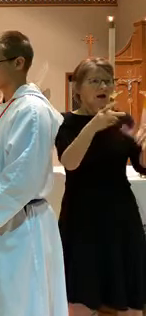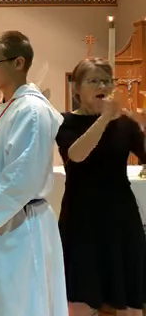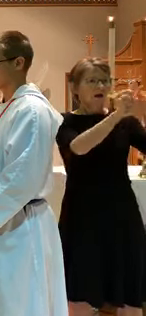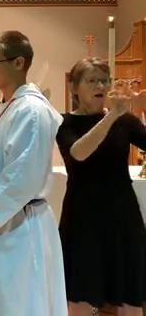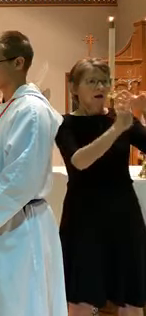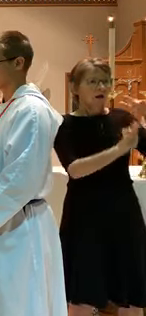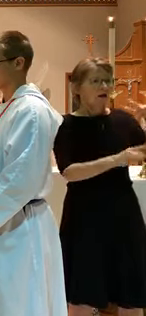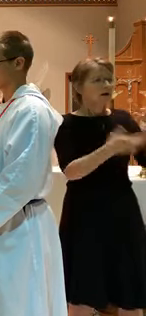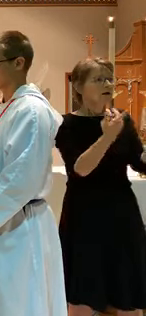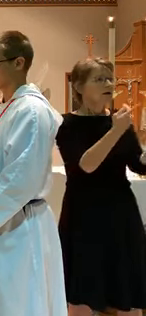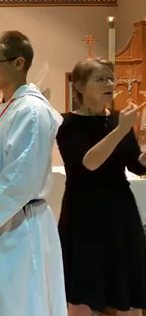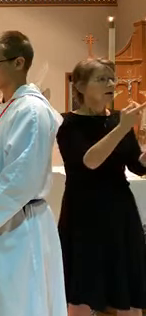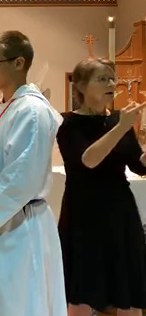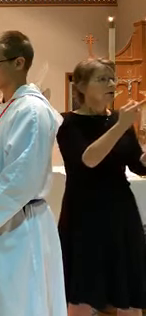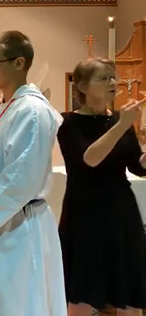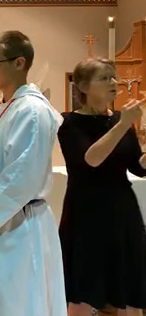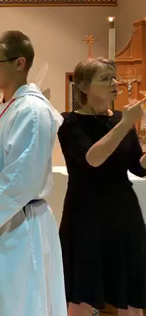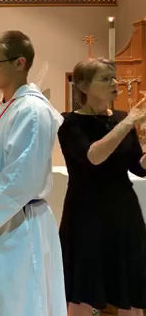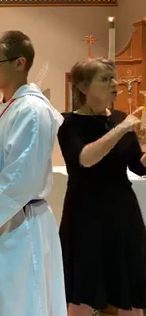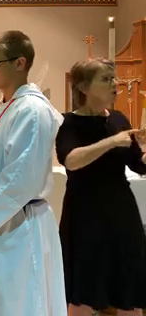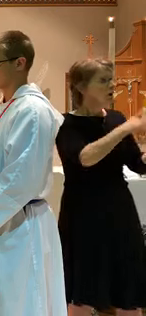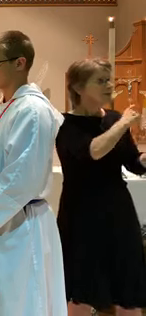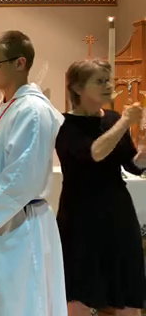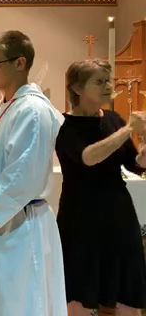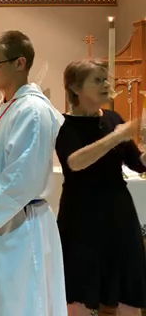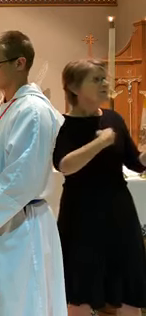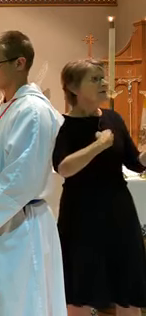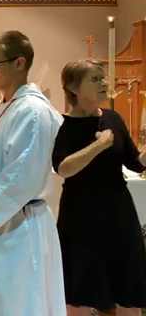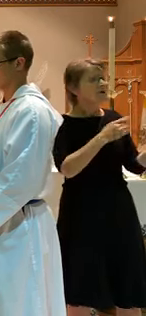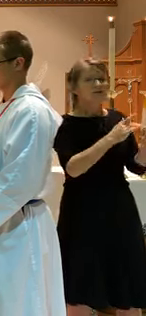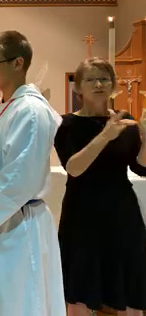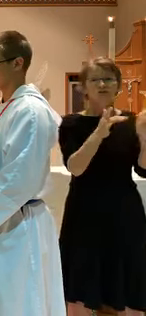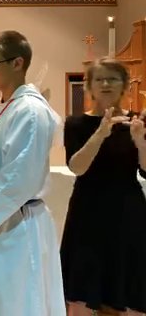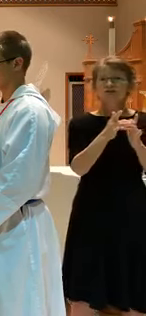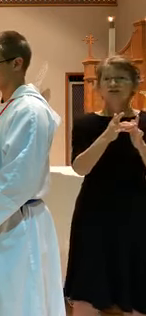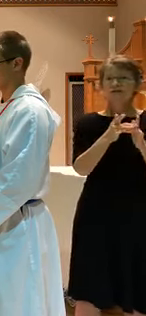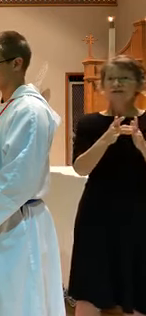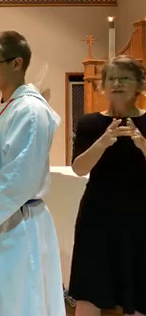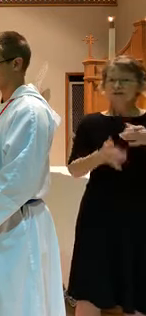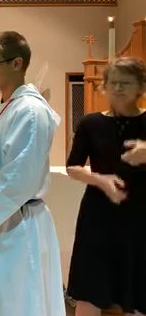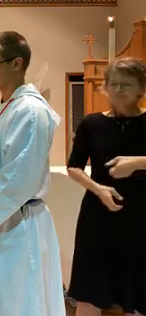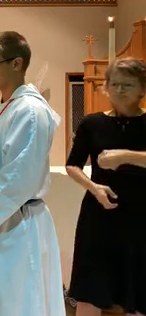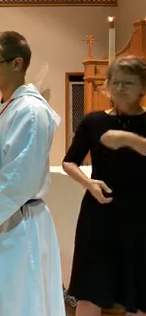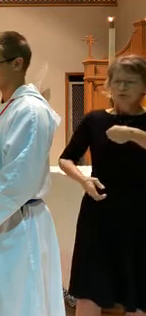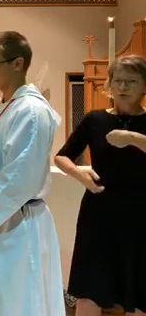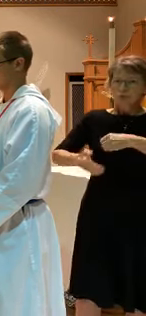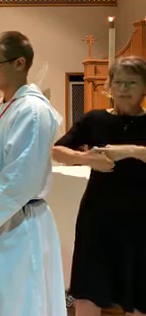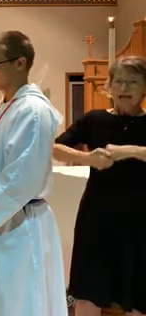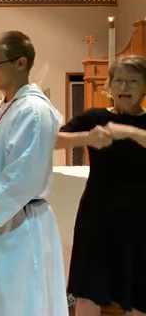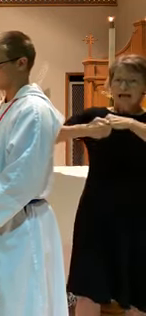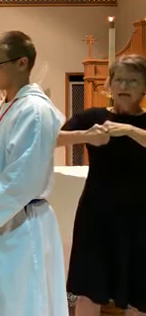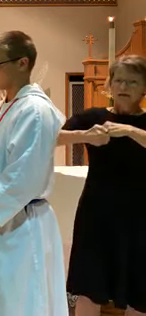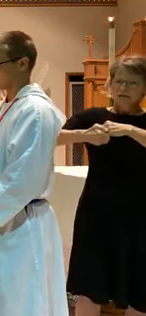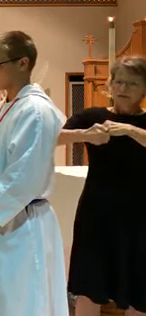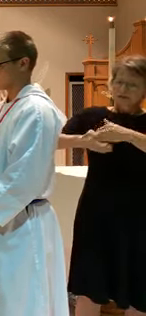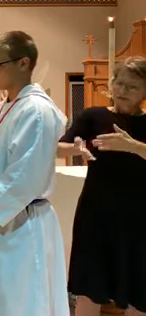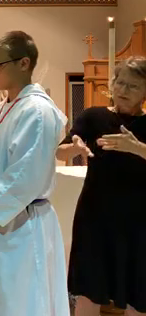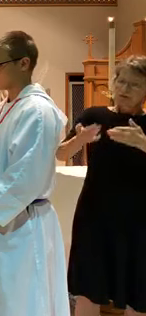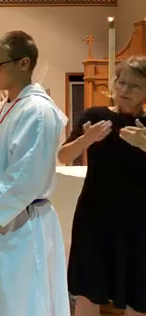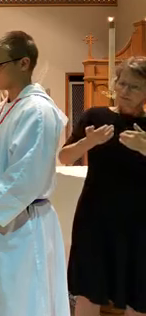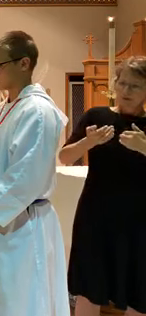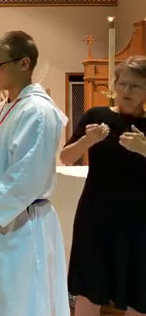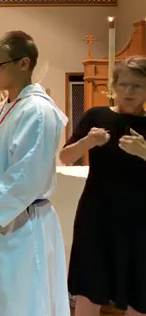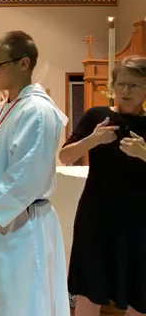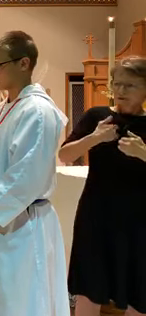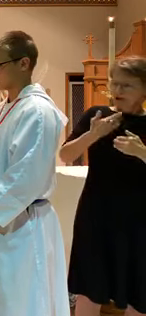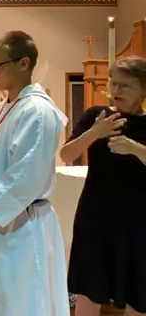"Lord, save me." Immediately Jesus stretched out his hand and caught Peter and said to him, "O you